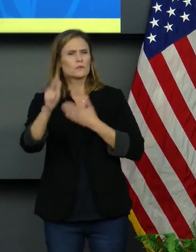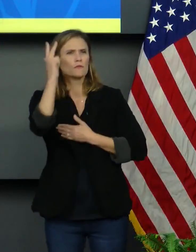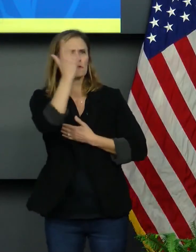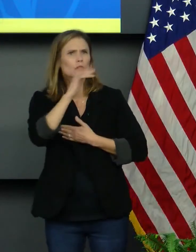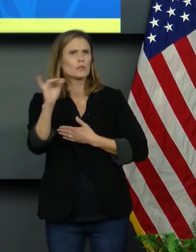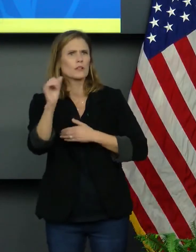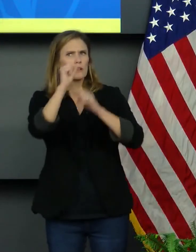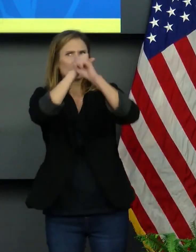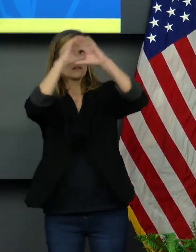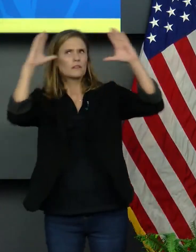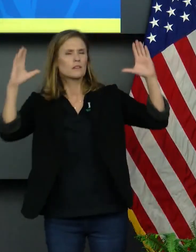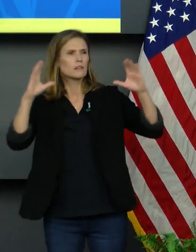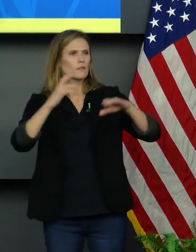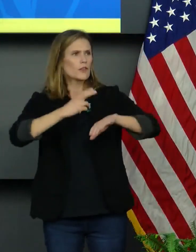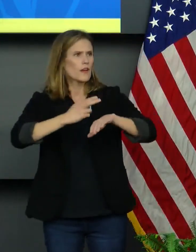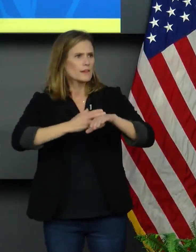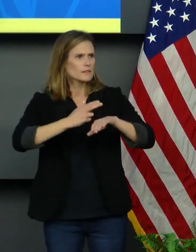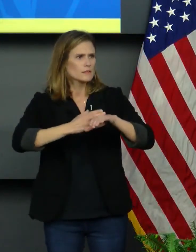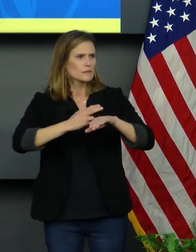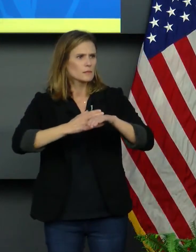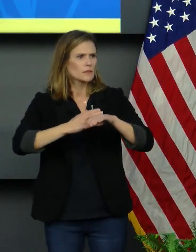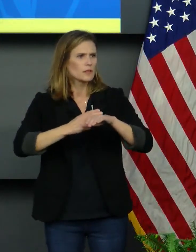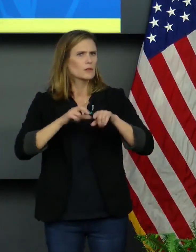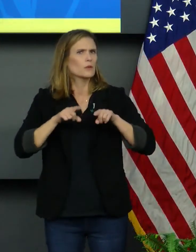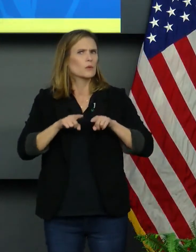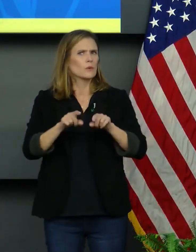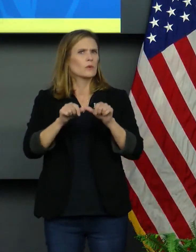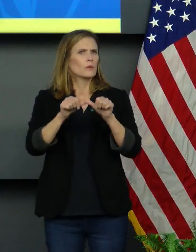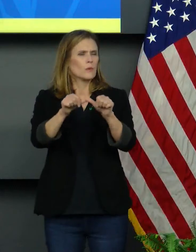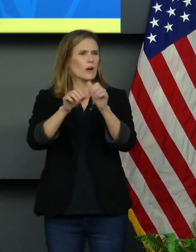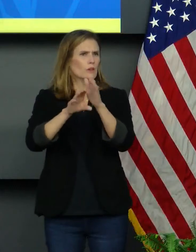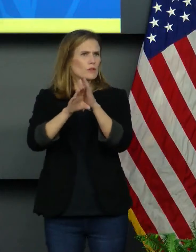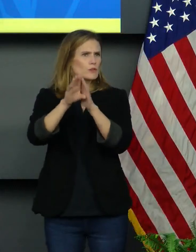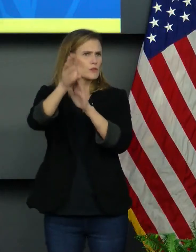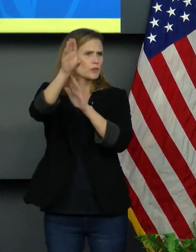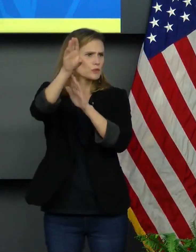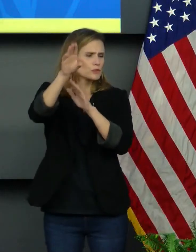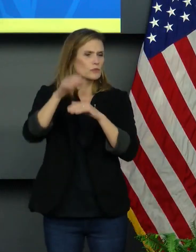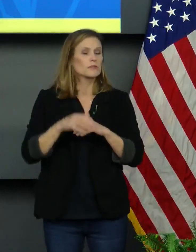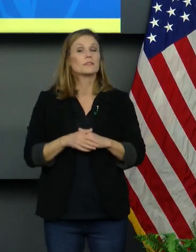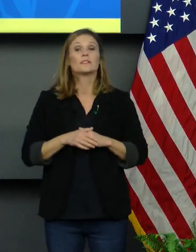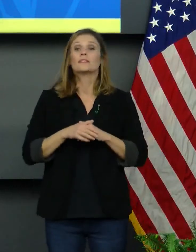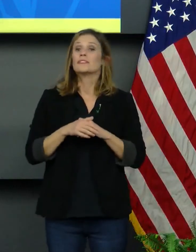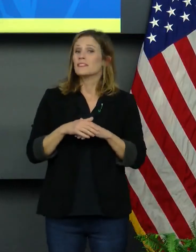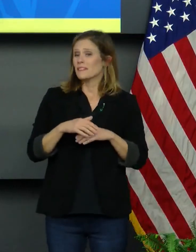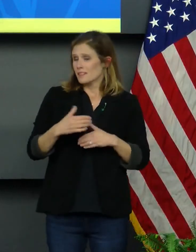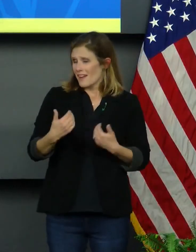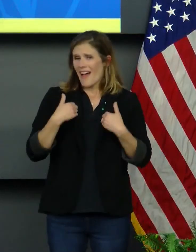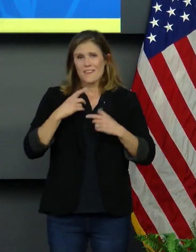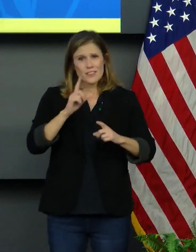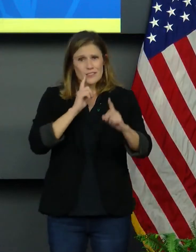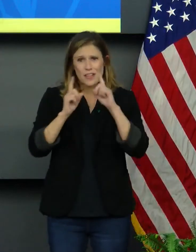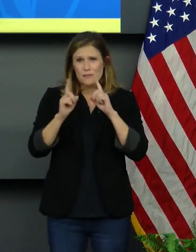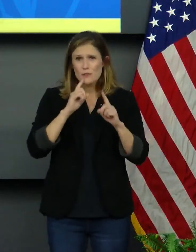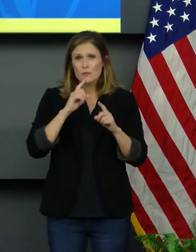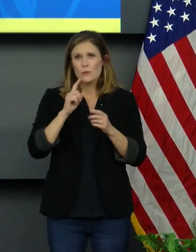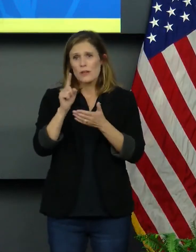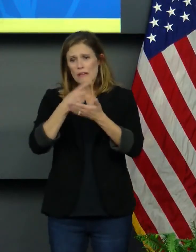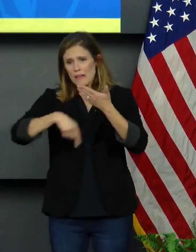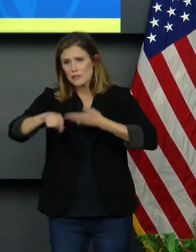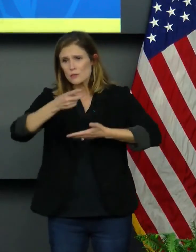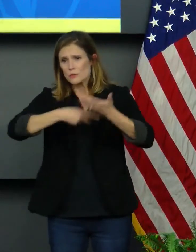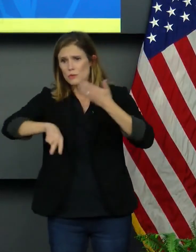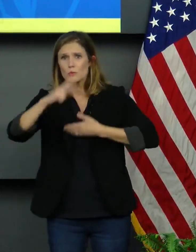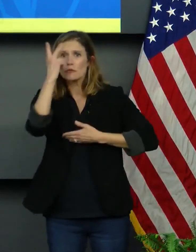like for your hospital if this surge doesn't turn a corner? We have those conversations about what the next few weeks would